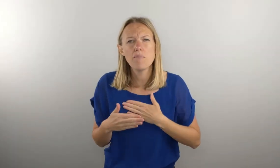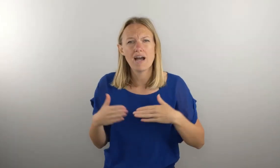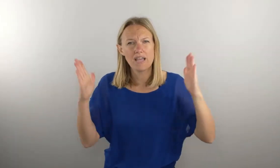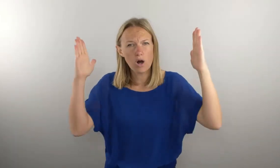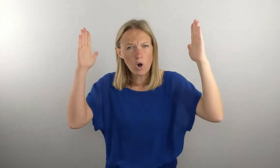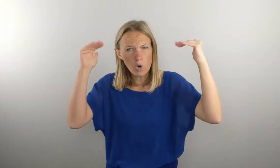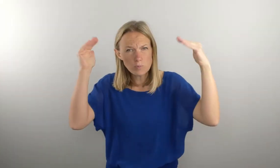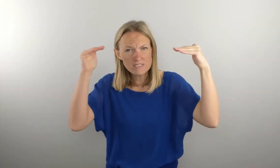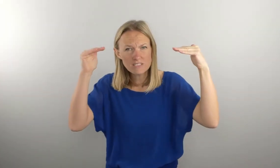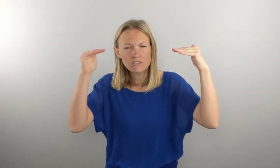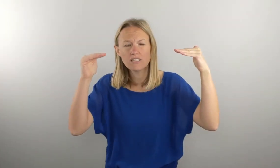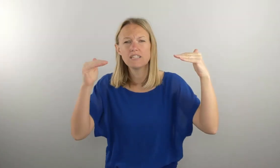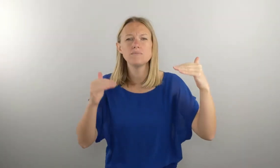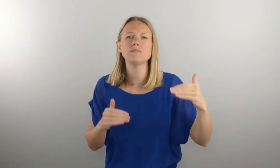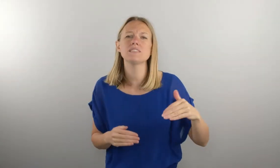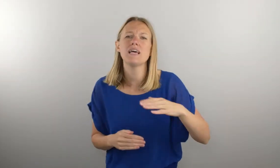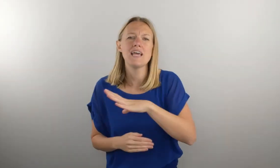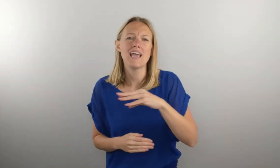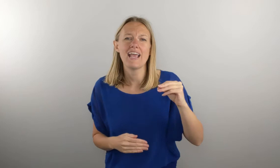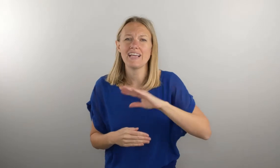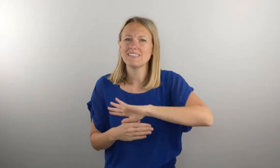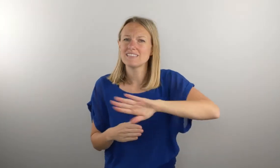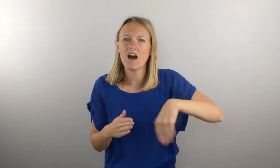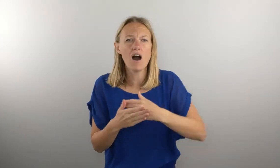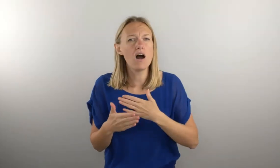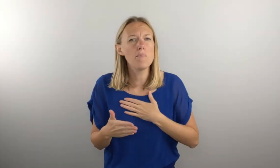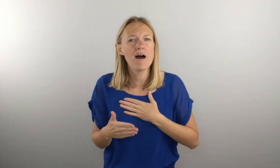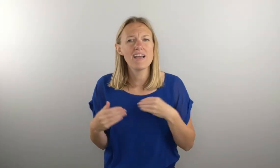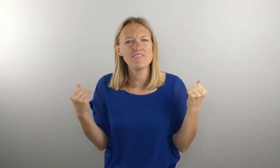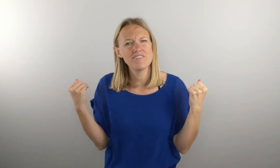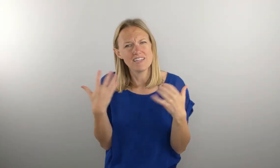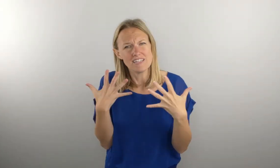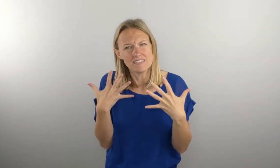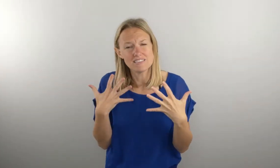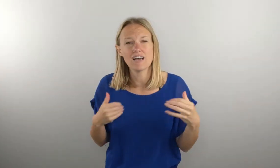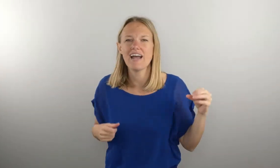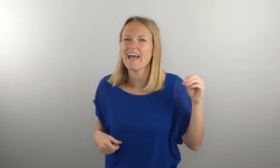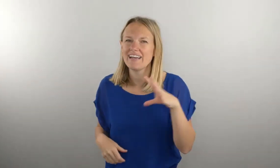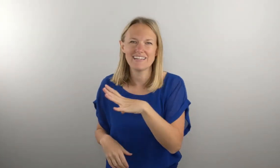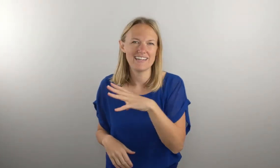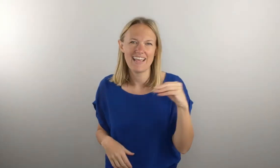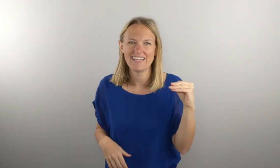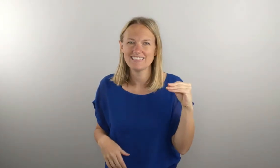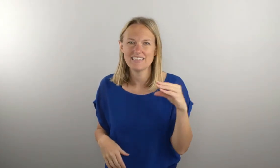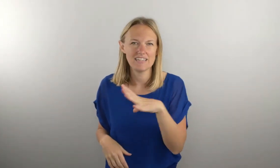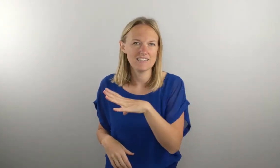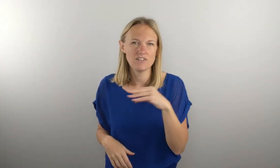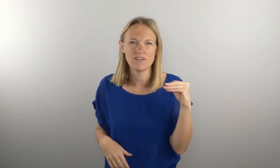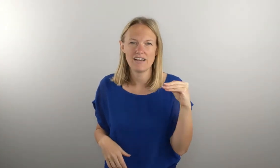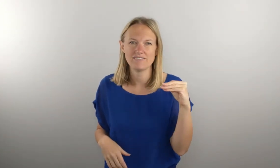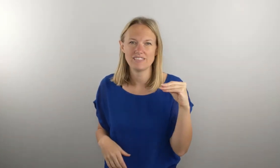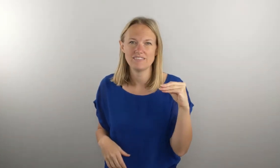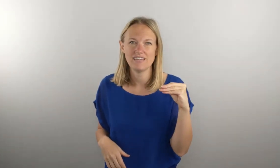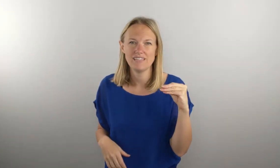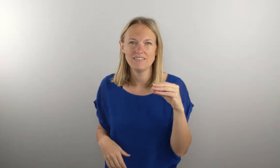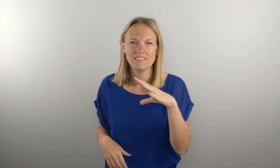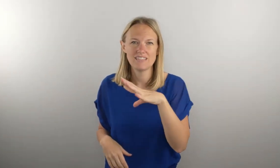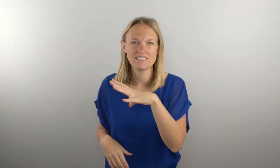my hopes and dreams, and all my fears. I added an and there, you don't have to, okay? That's just